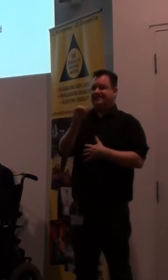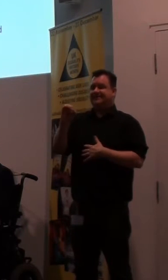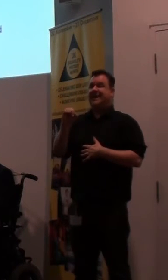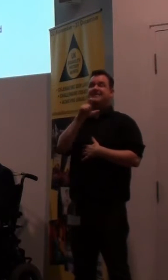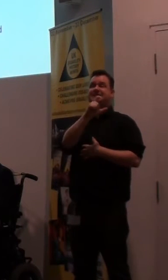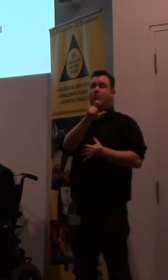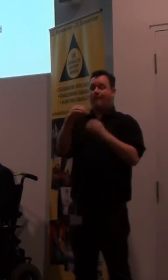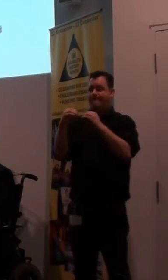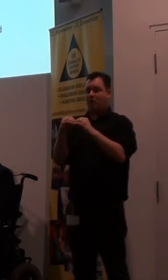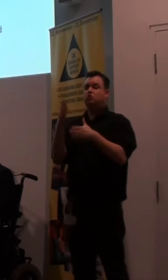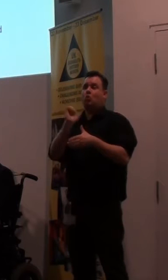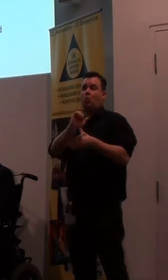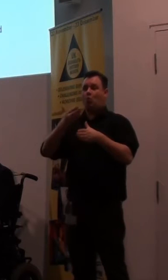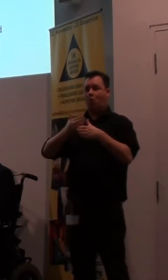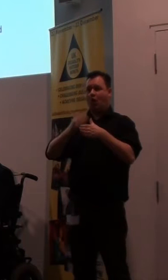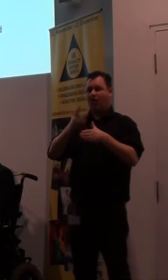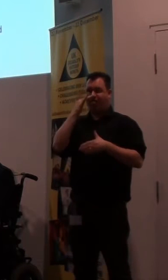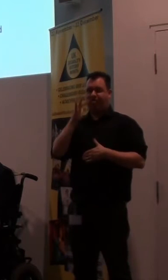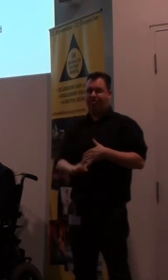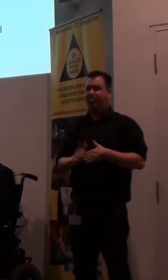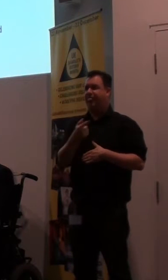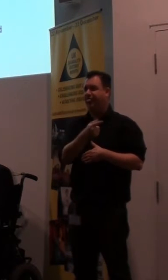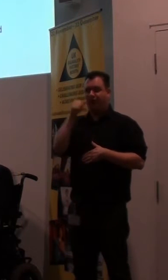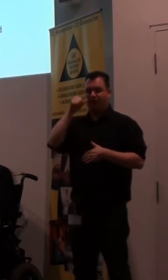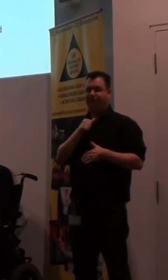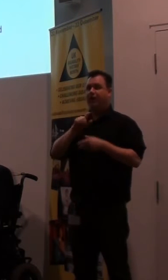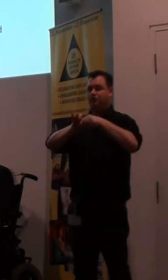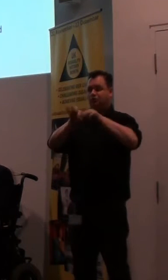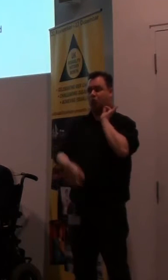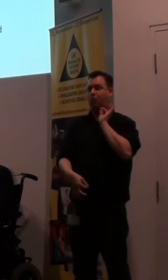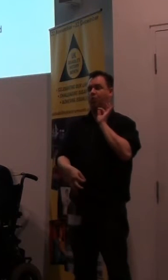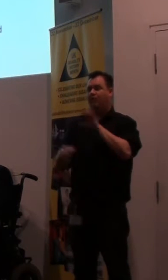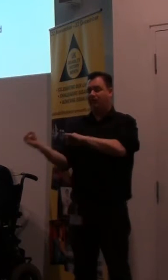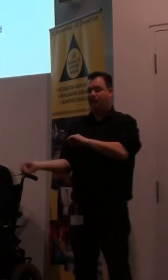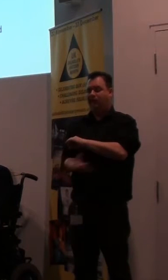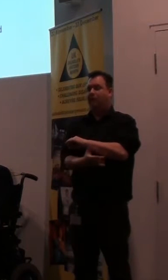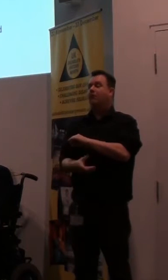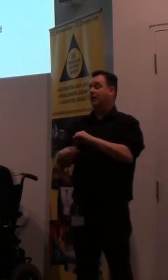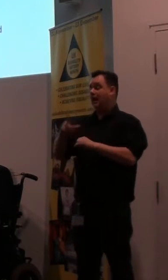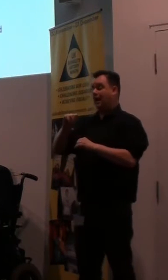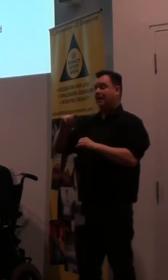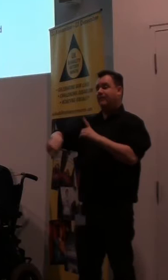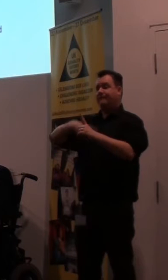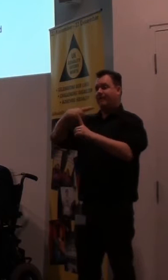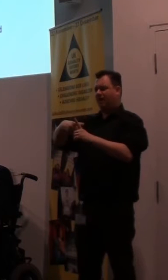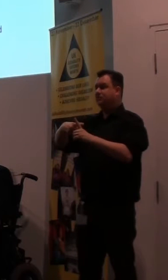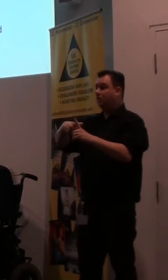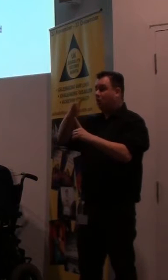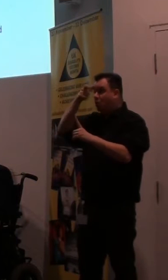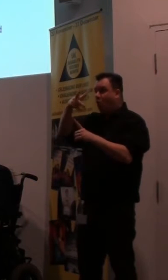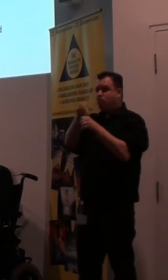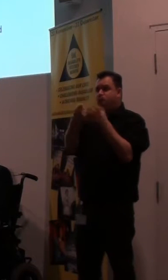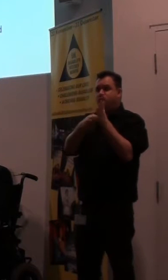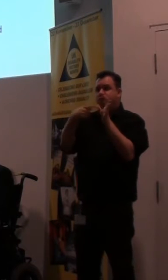Burnt's work was found to be fraudulent. He made it all up. The 11 plus grammar schools, are we familiar with grammar